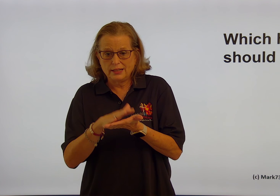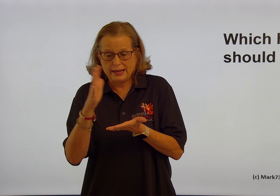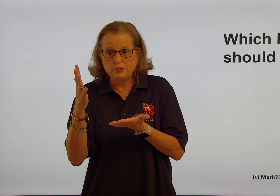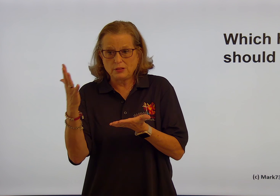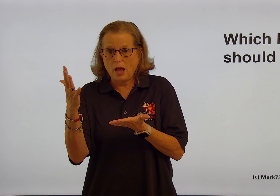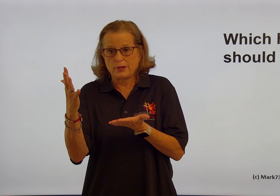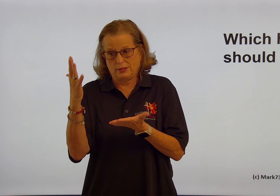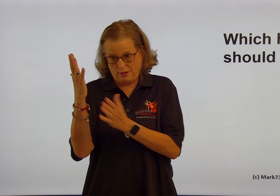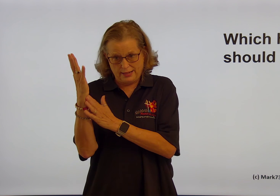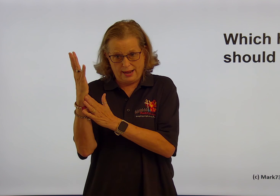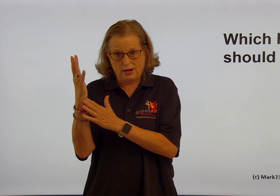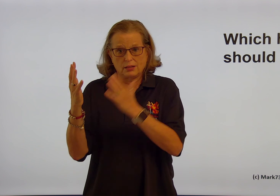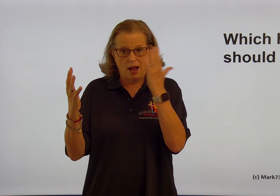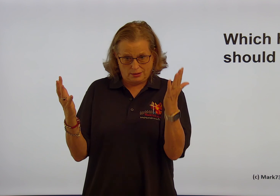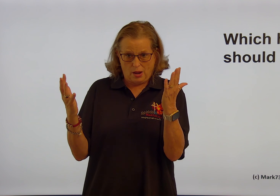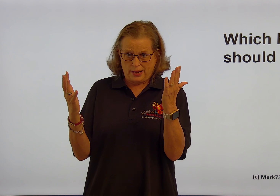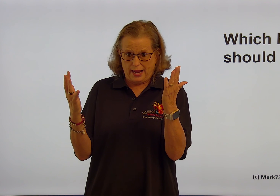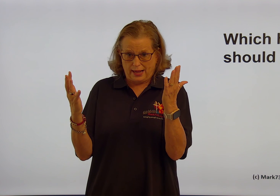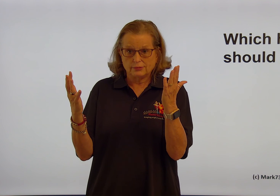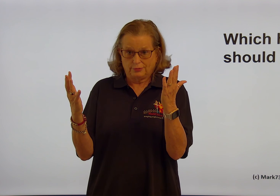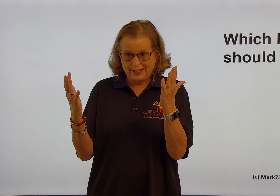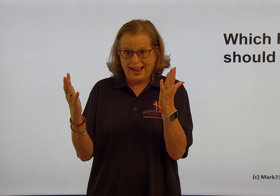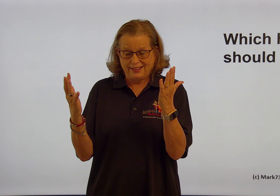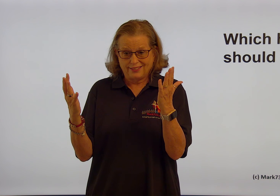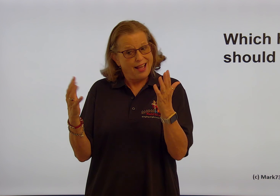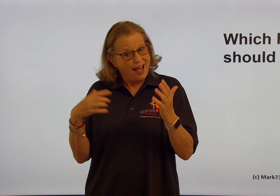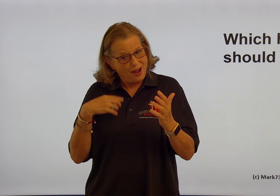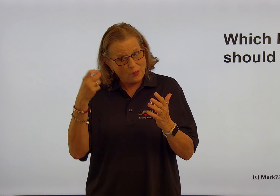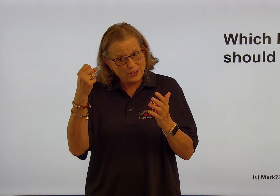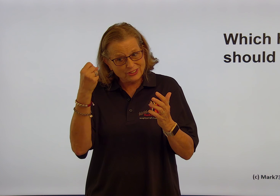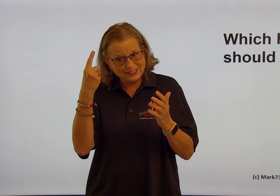Keep your dominant hand right there, not thumb in hand. Okay? I hope you understand.